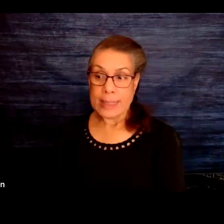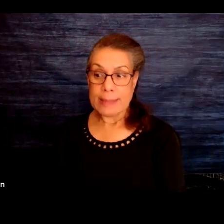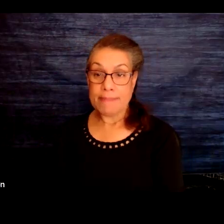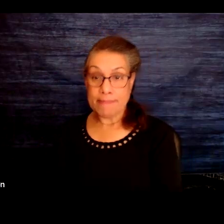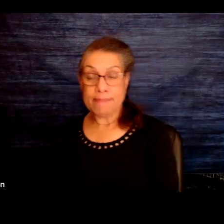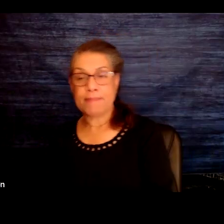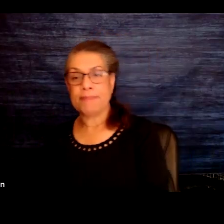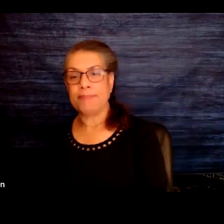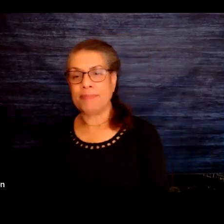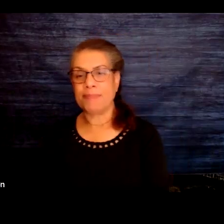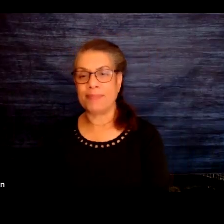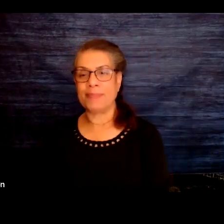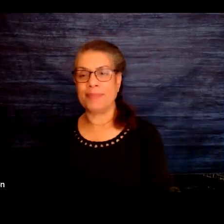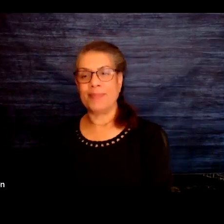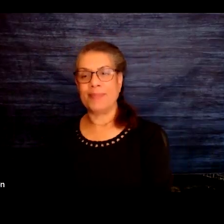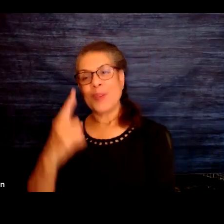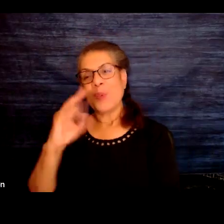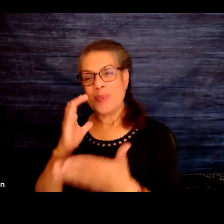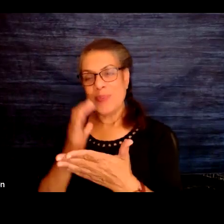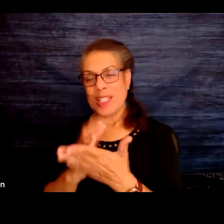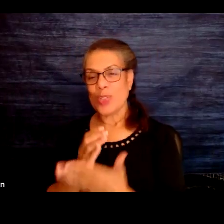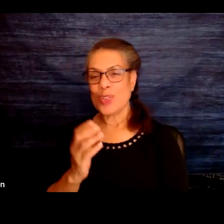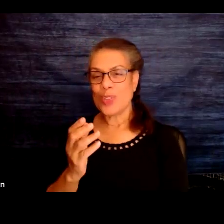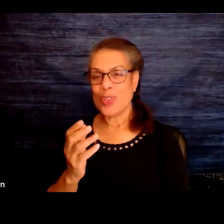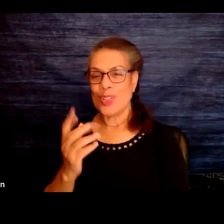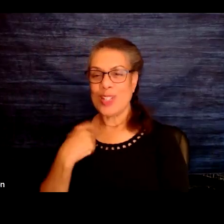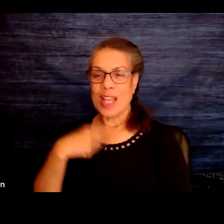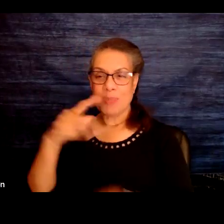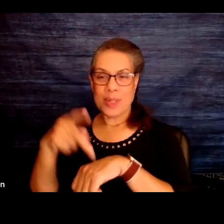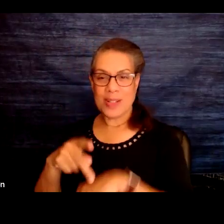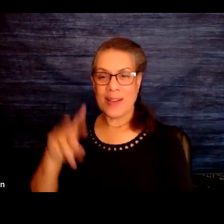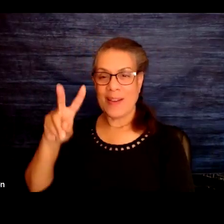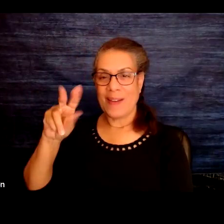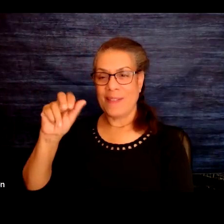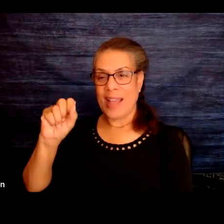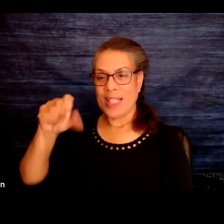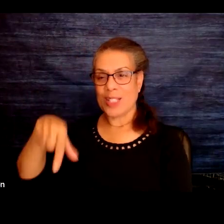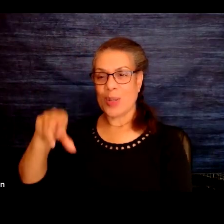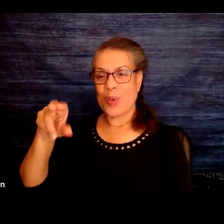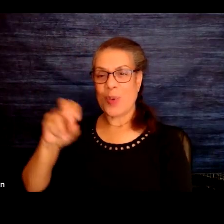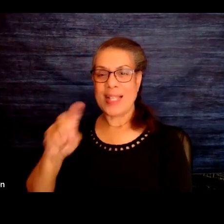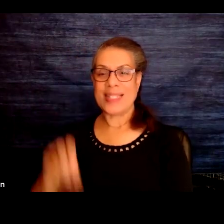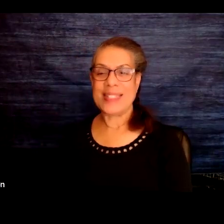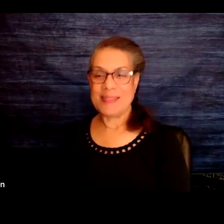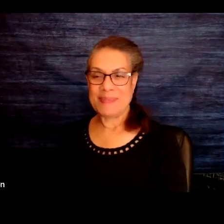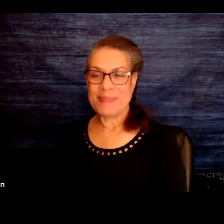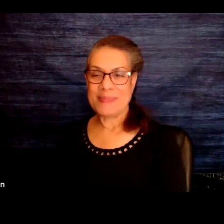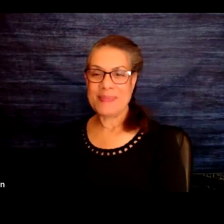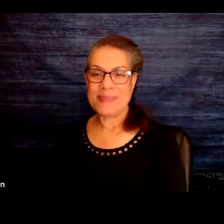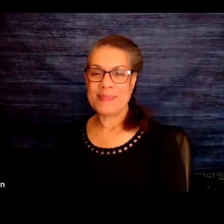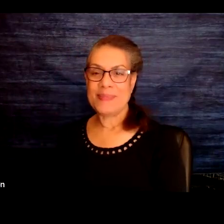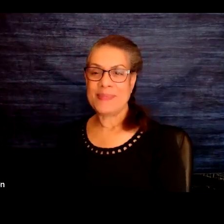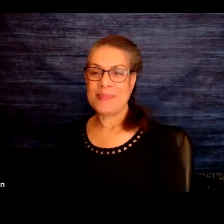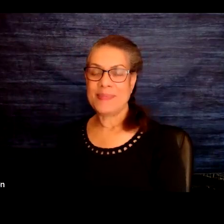So ironically enough, one of our pictures is of actually Principal Vasquez on the left there at graduation. So I would like to invite